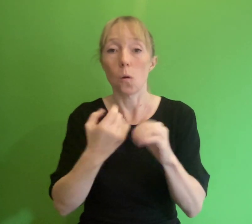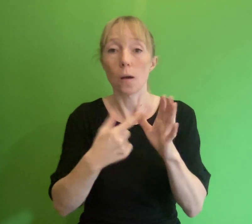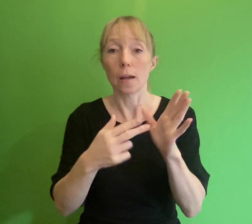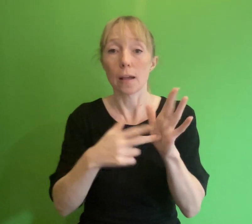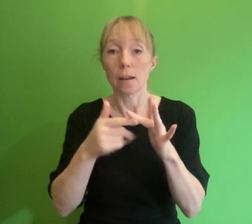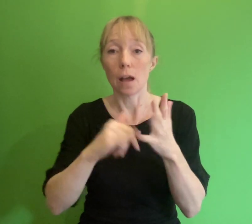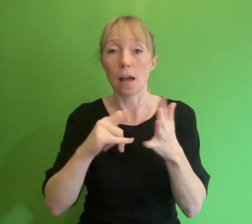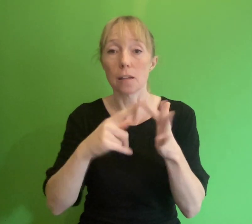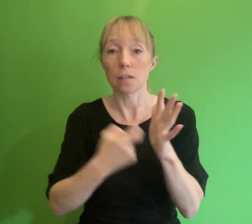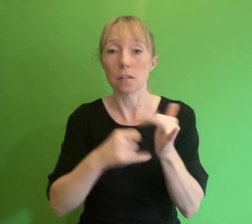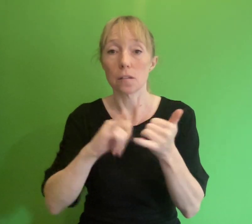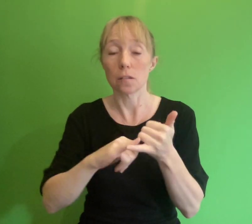Not going back to normal.